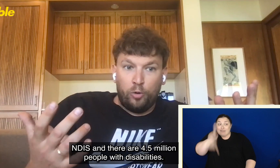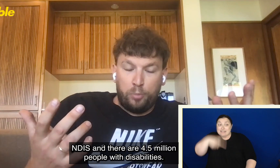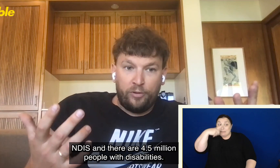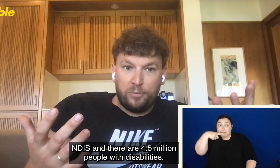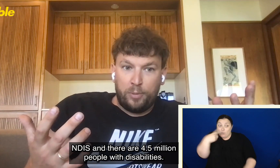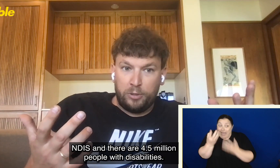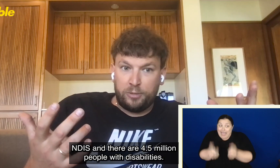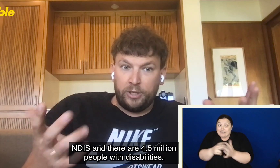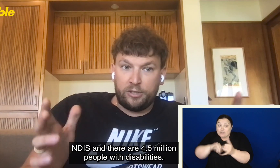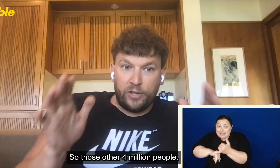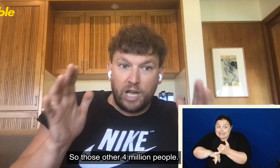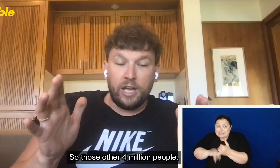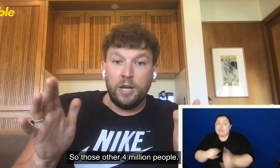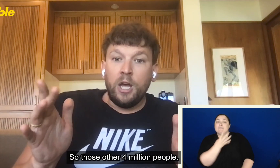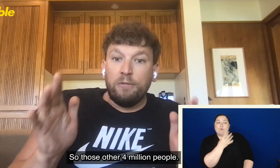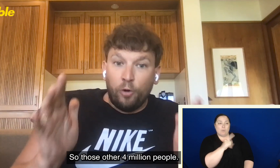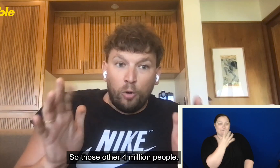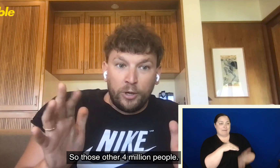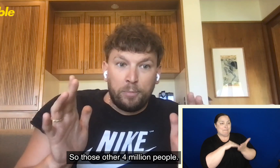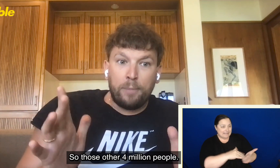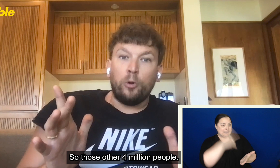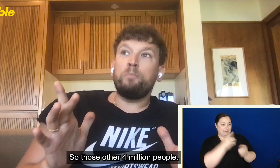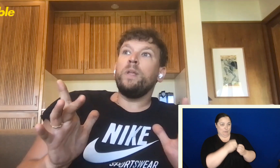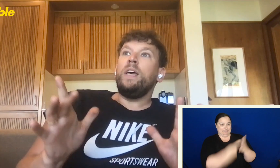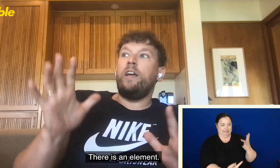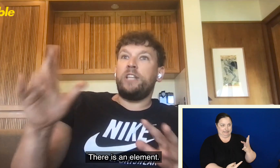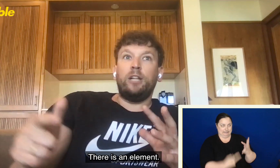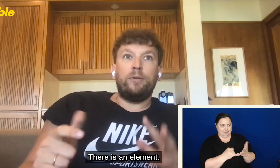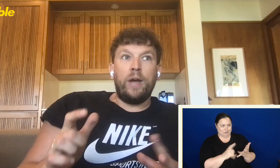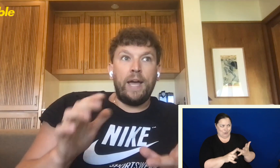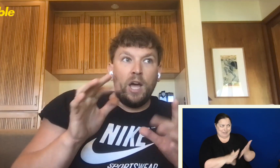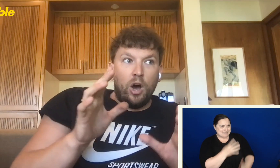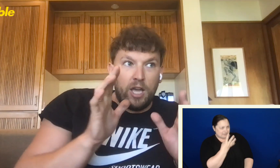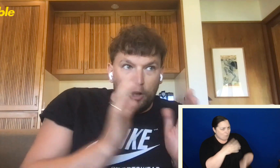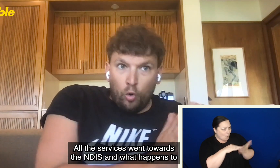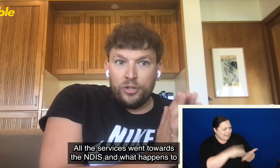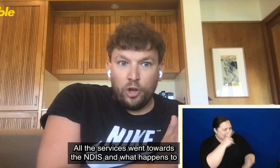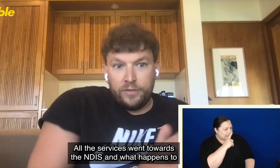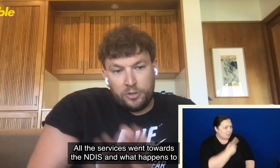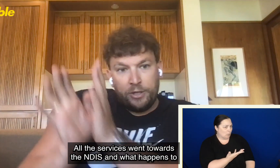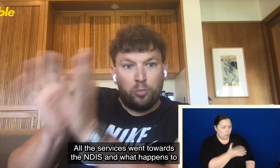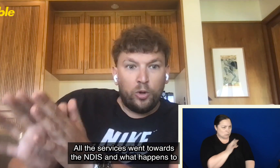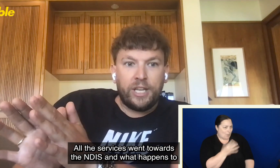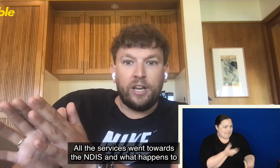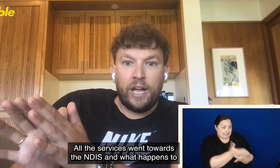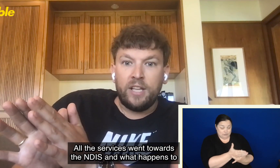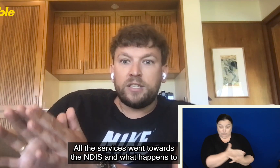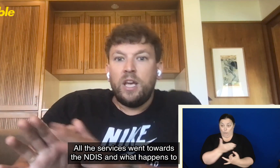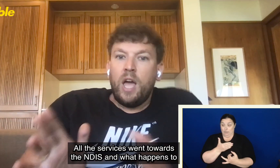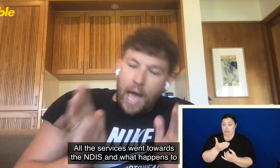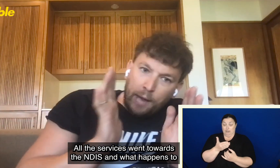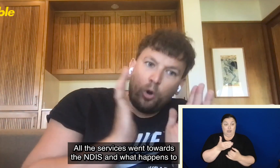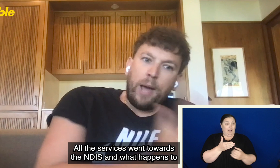there are 4.5 million people with disabilities. So for those other 4 million people, there is an element where all the services went towards the